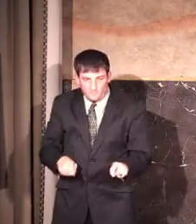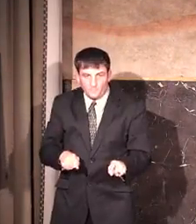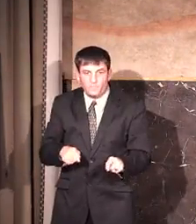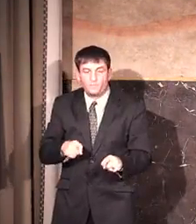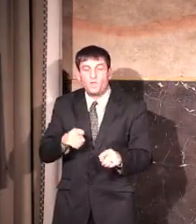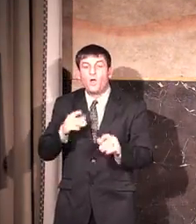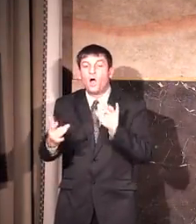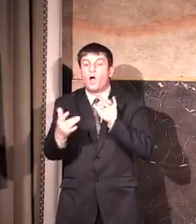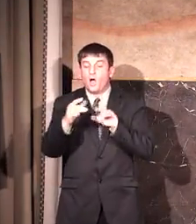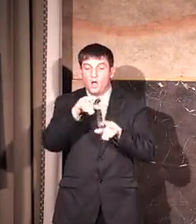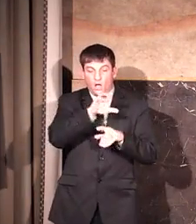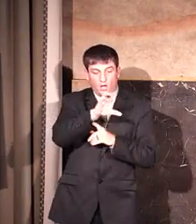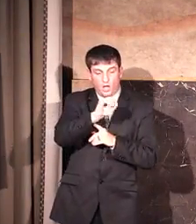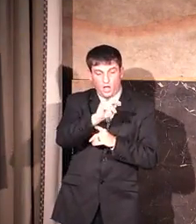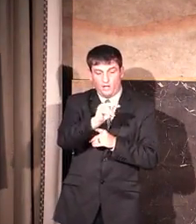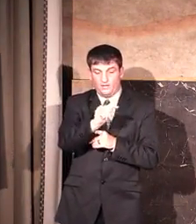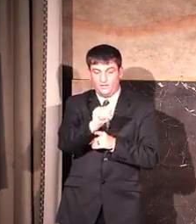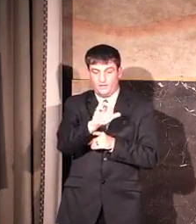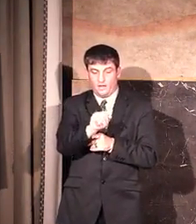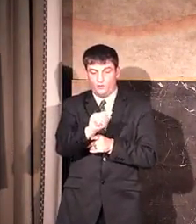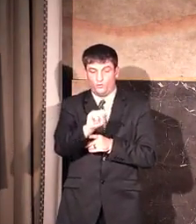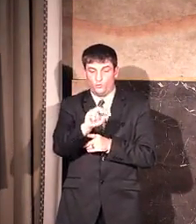contacttracing@la.org with an interest in